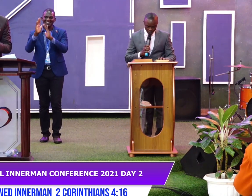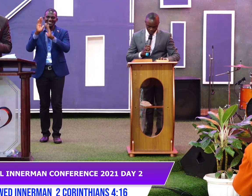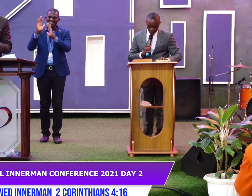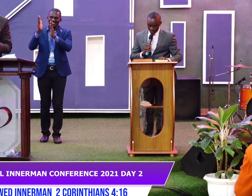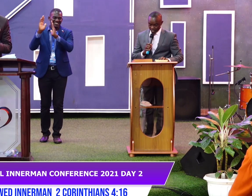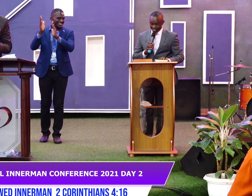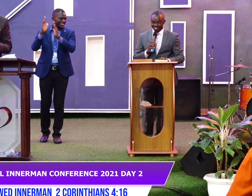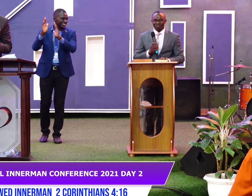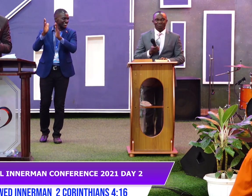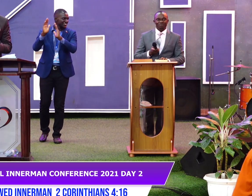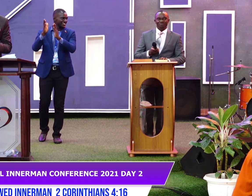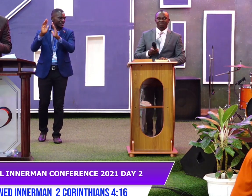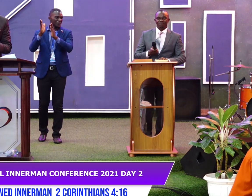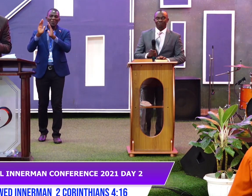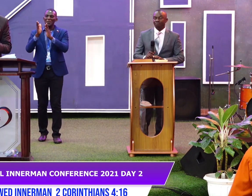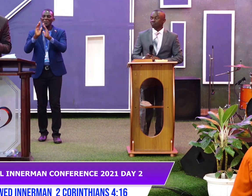Glory to Jesus.